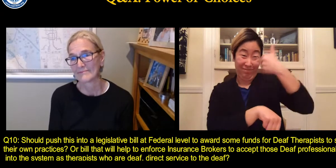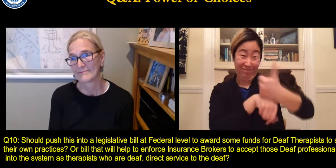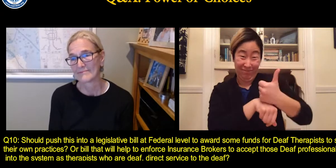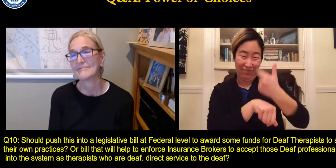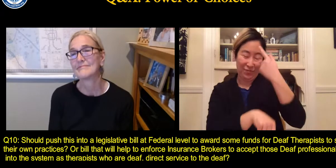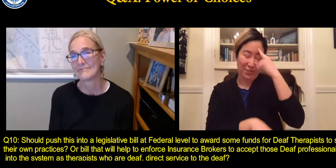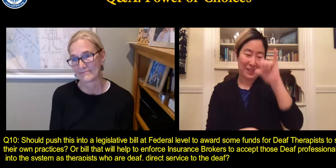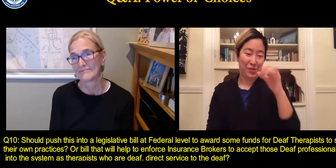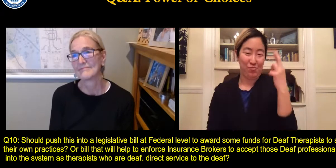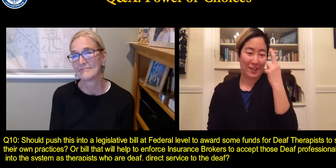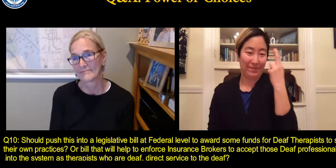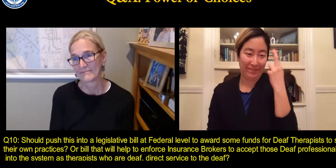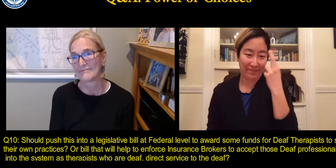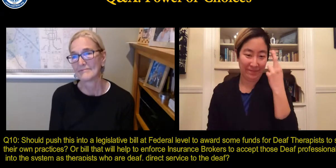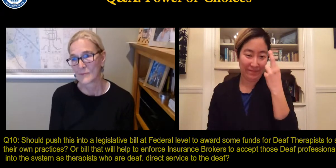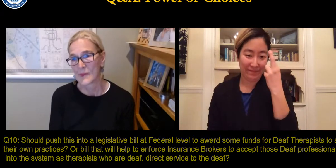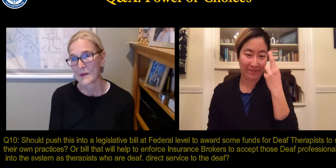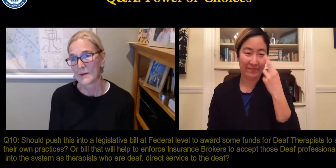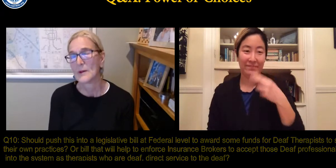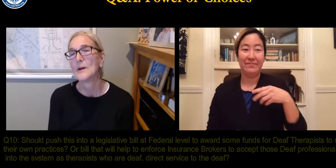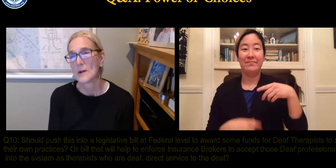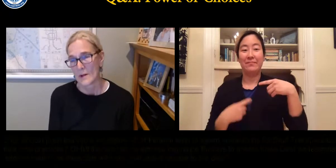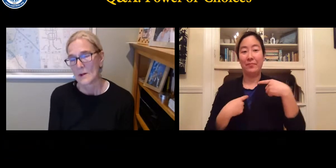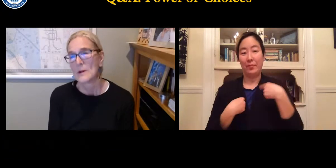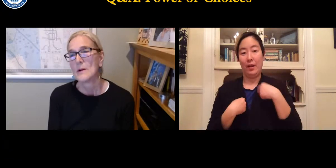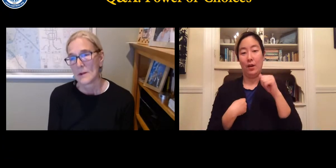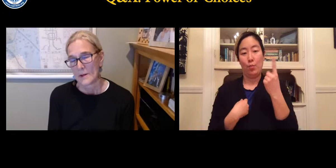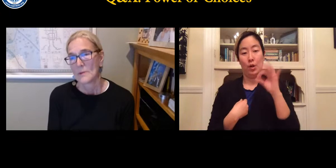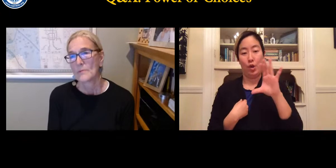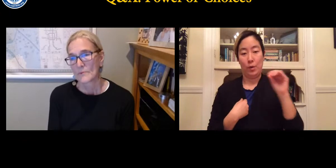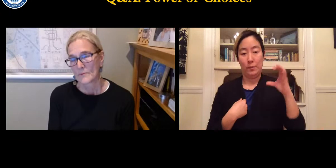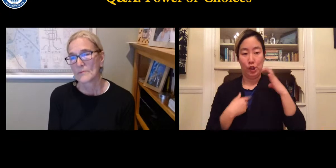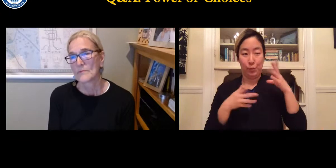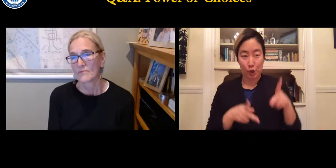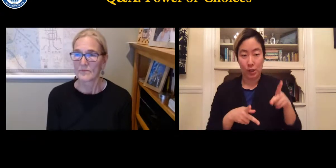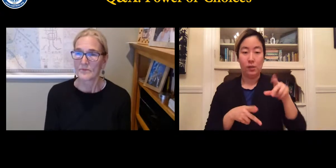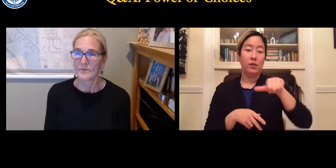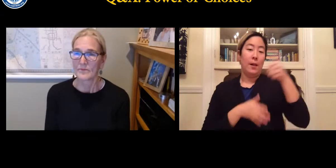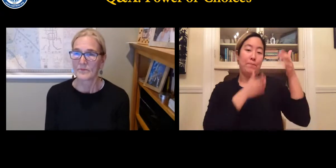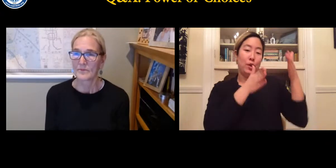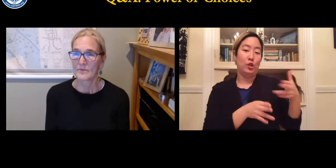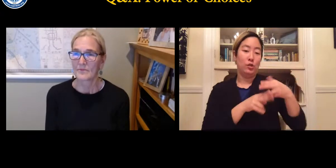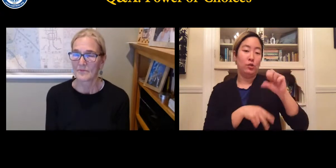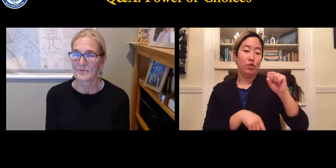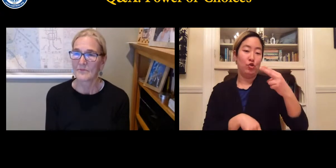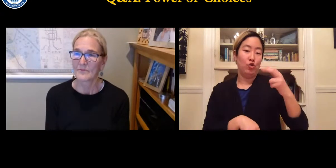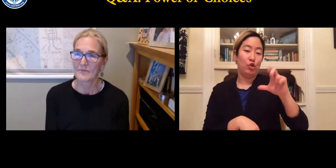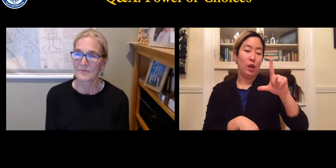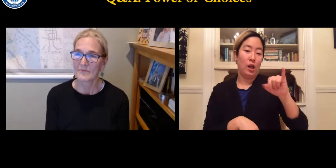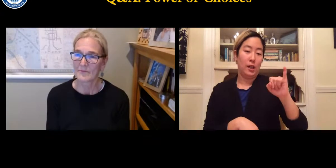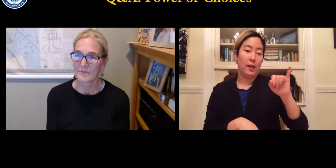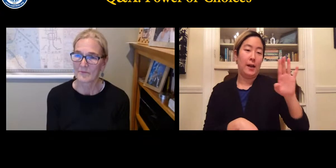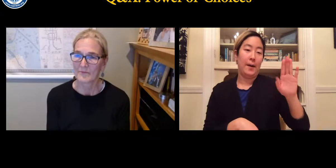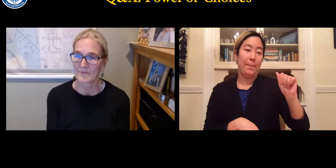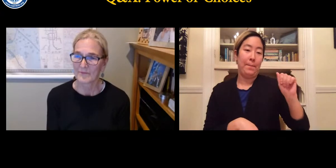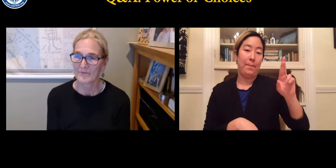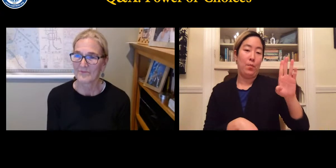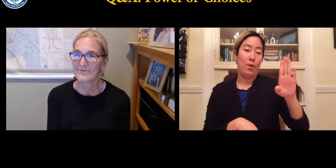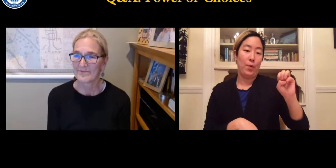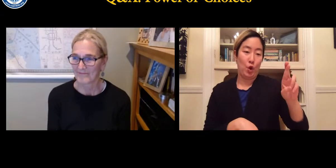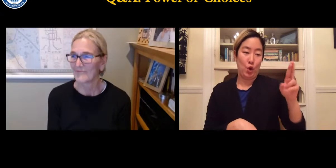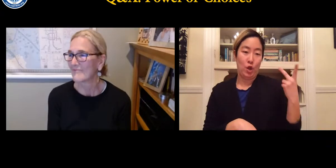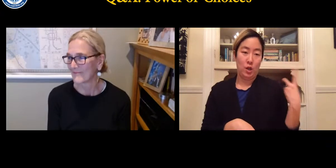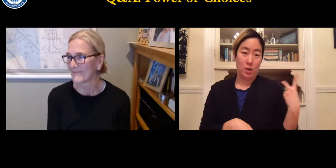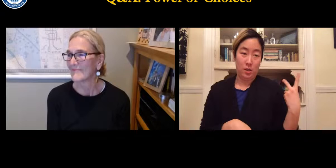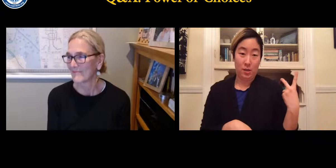yes. The CAD mental health teleforce that I mentioned is one of the reasons why it was established. I